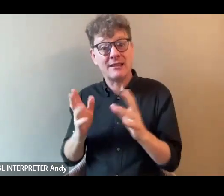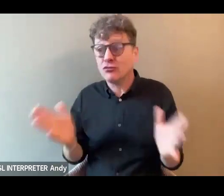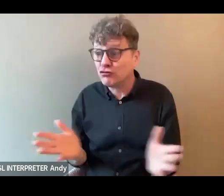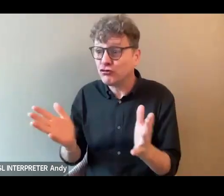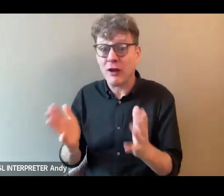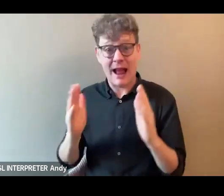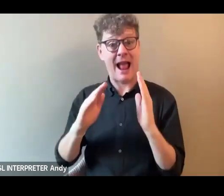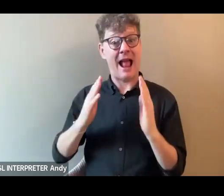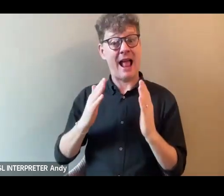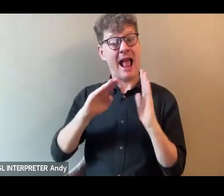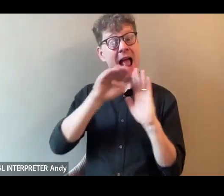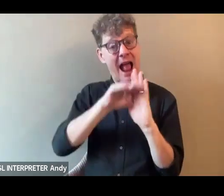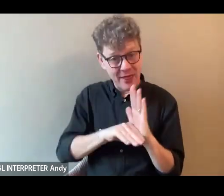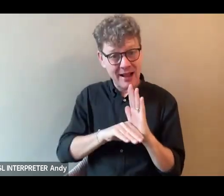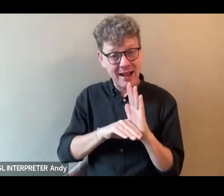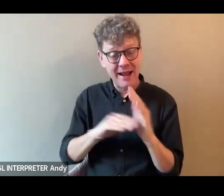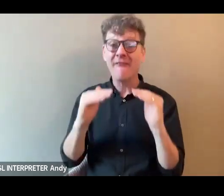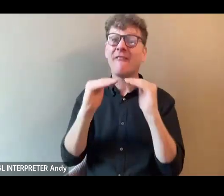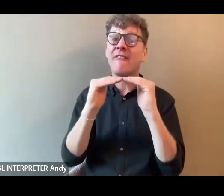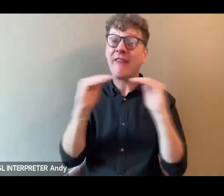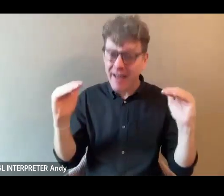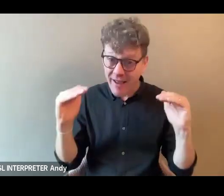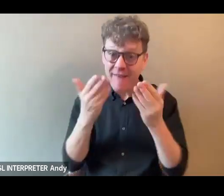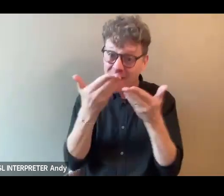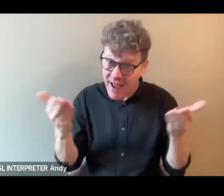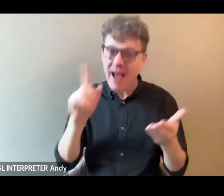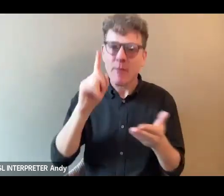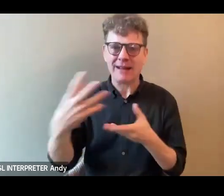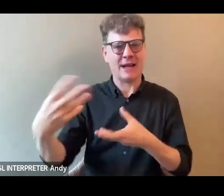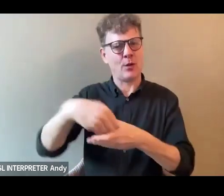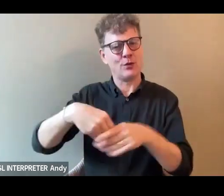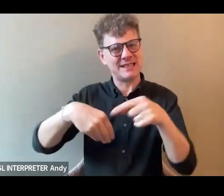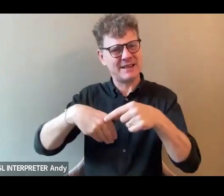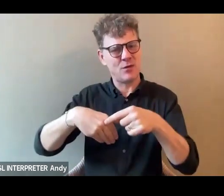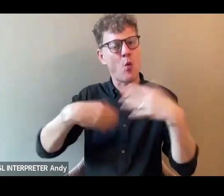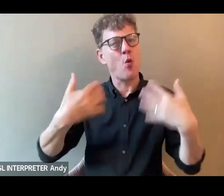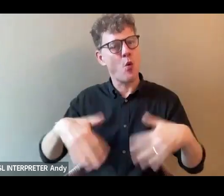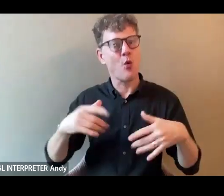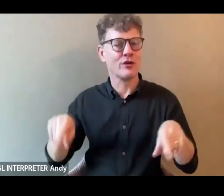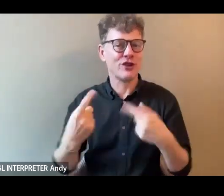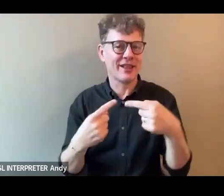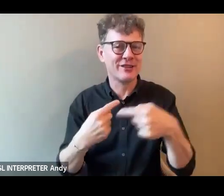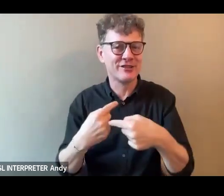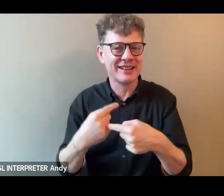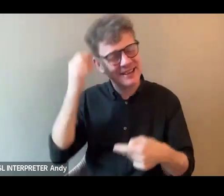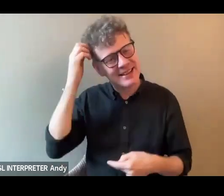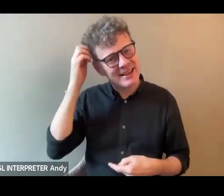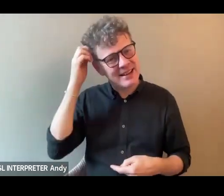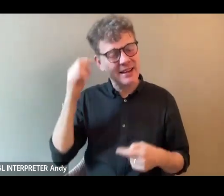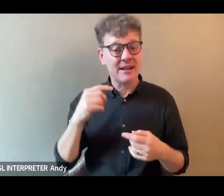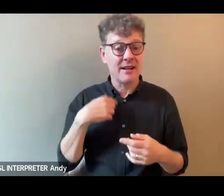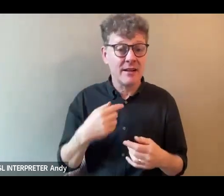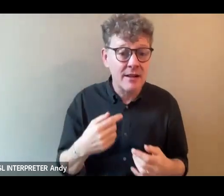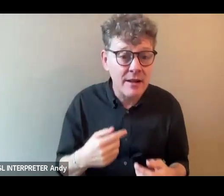also do so inclusively, and that's hugely challenging. And so we have started to work with an evidence review, which if